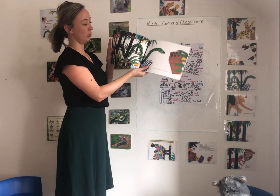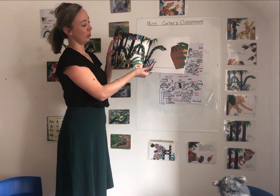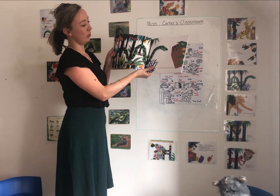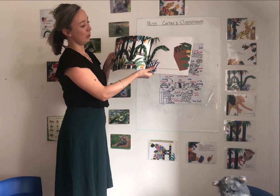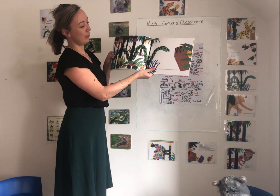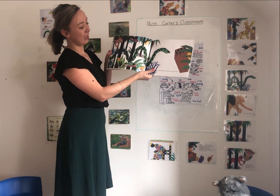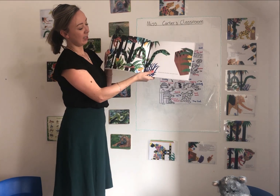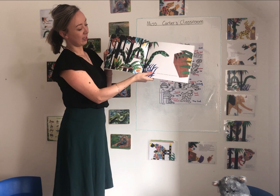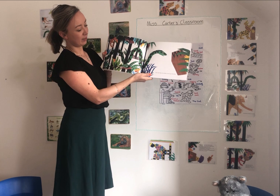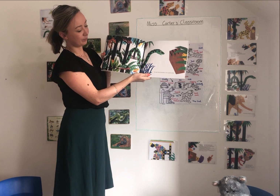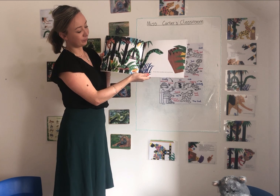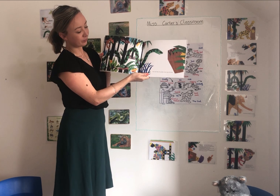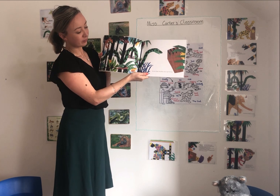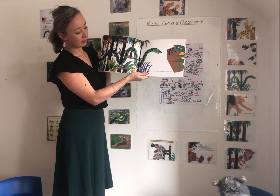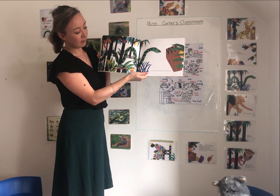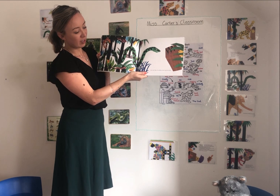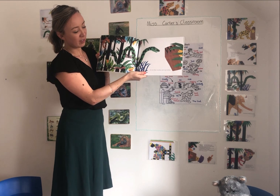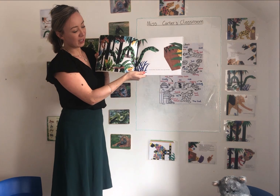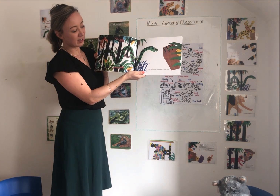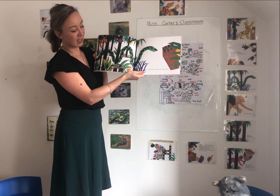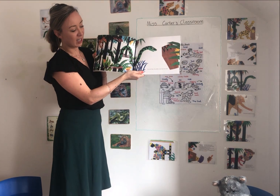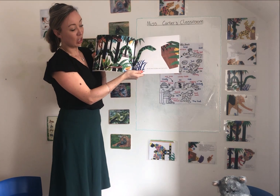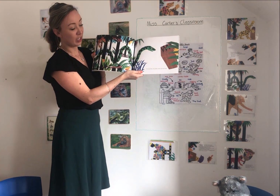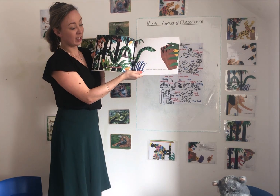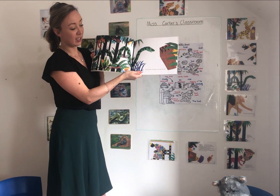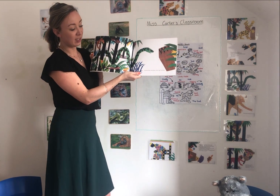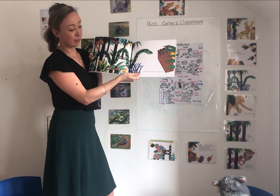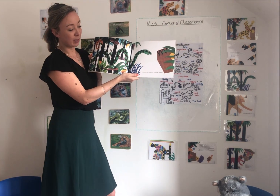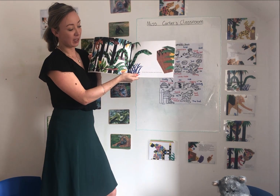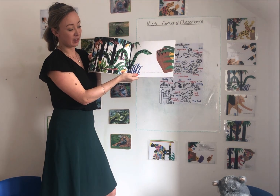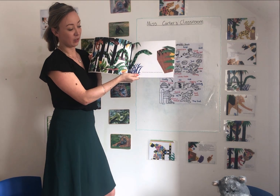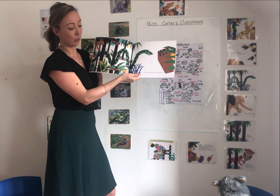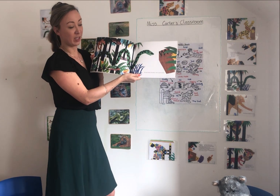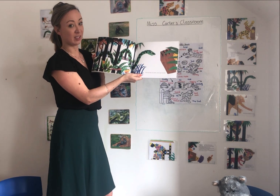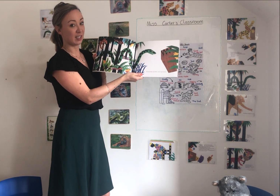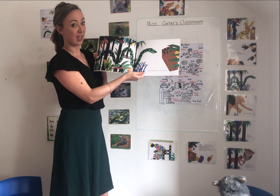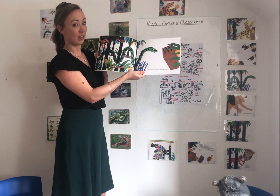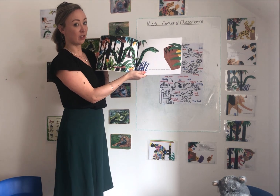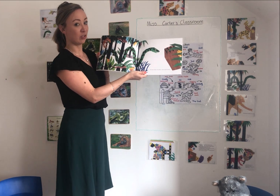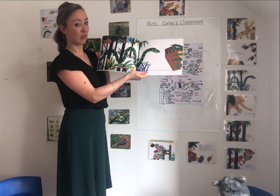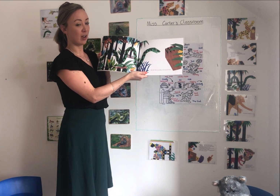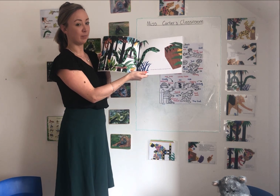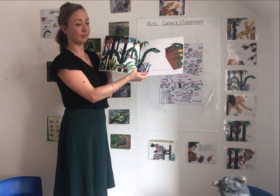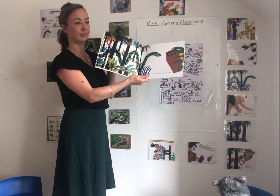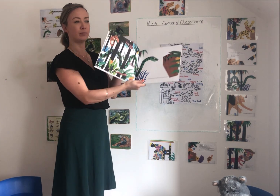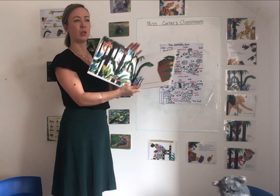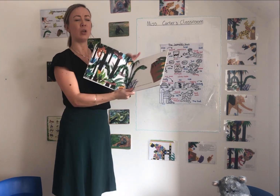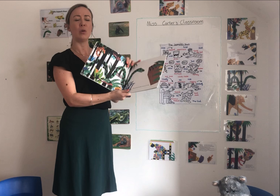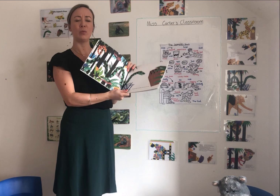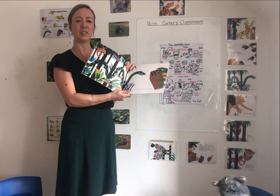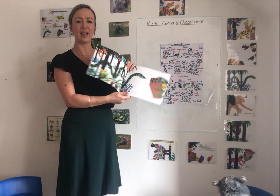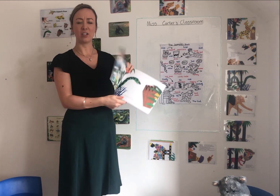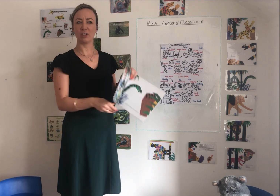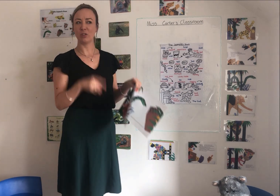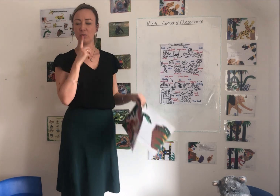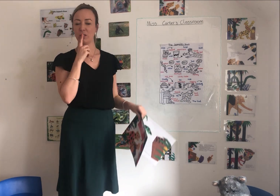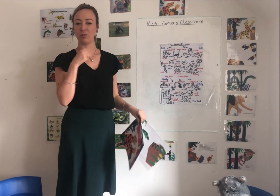Oh, who do we meet here? The next day, Onini the python went to get the drum. What action could we use